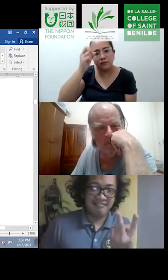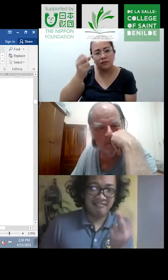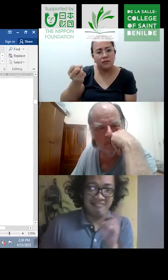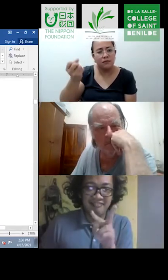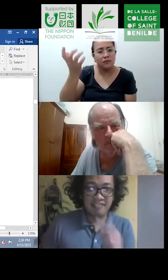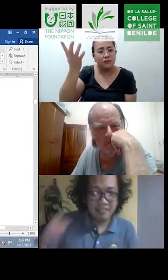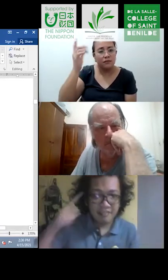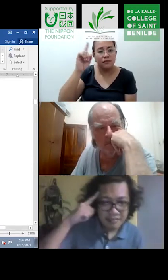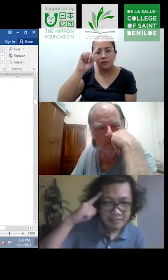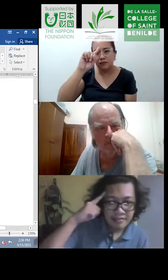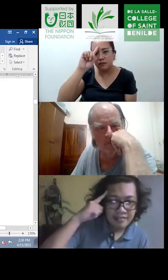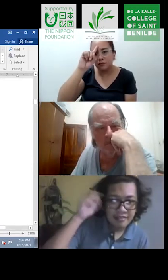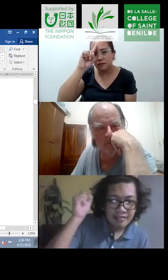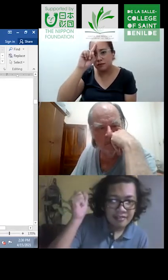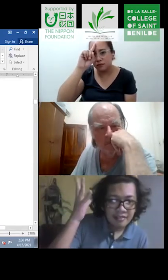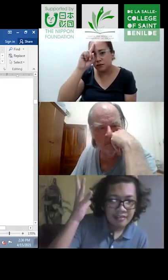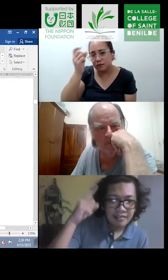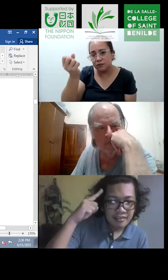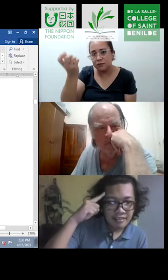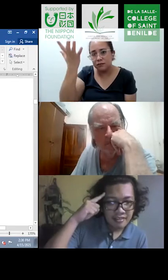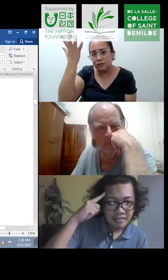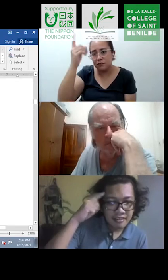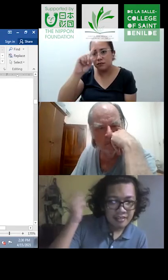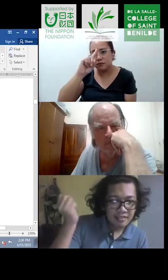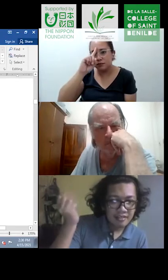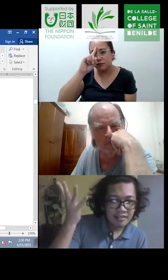I don't know. Should that be the other way around or